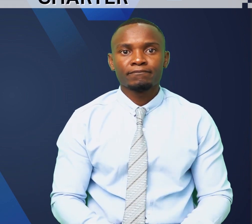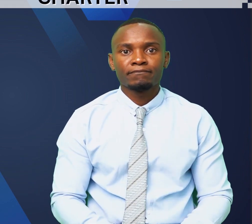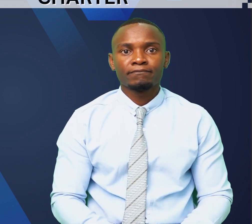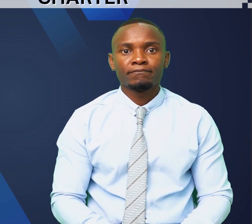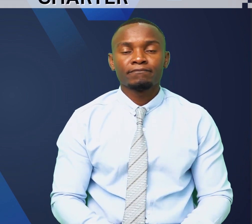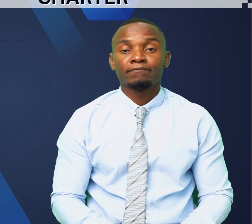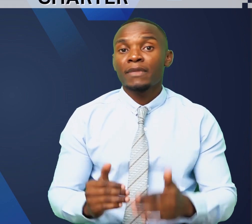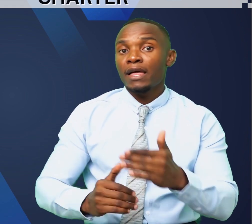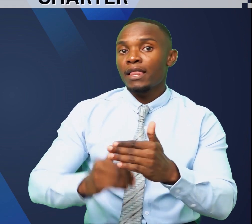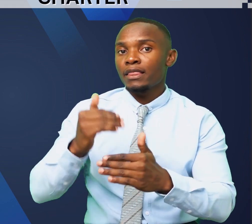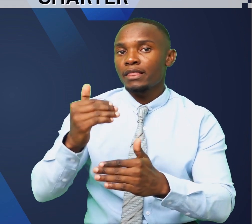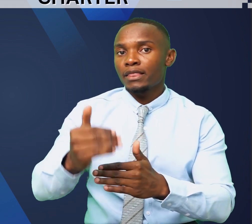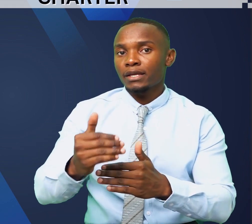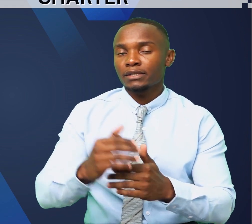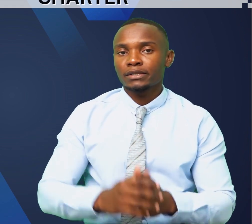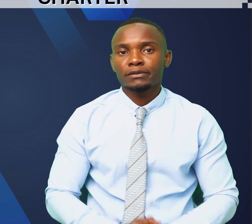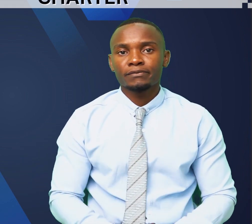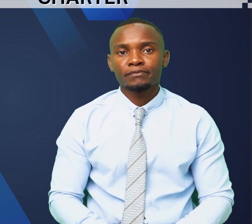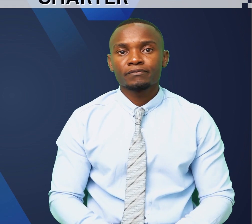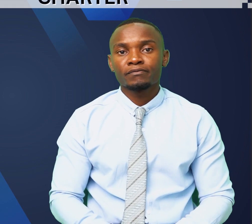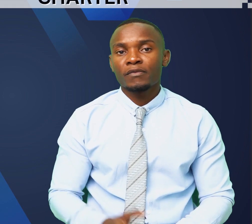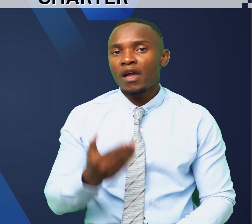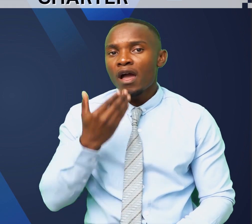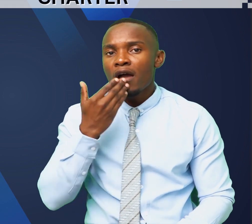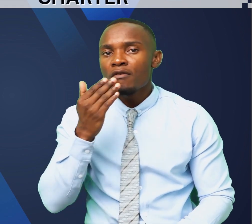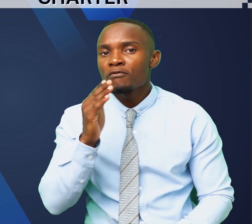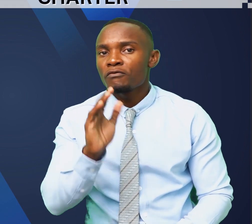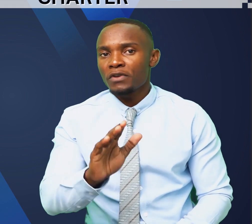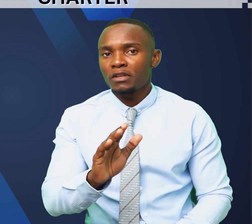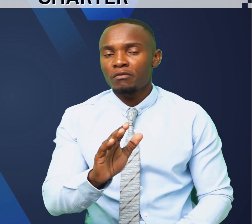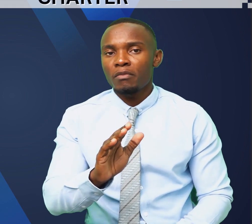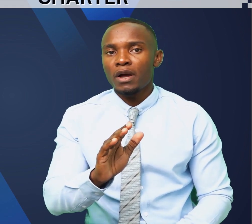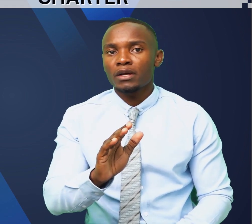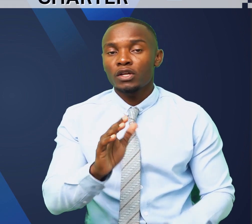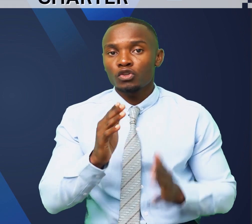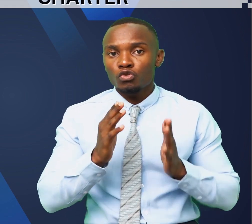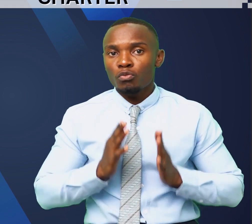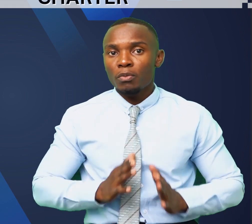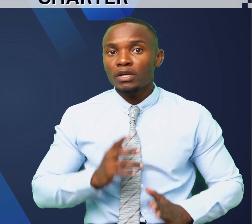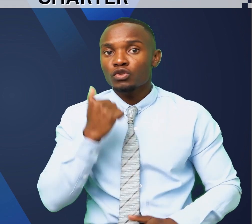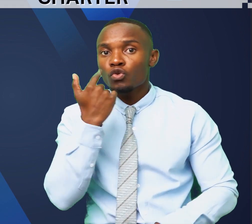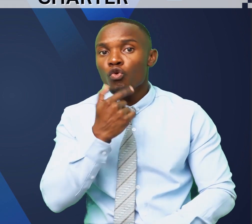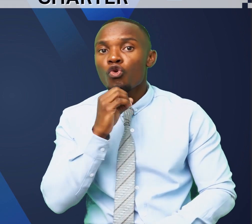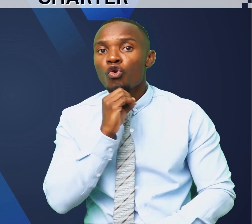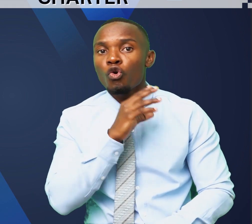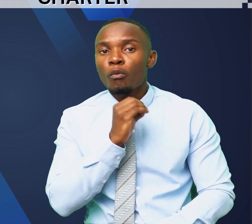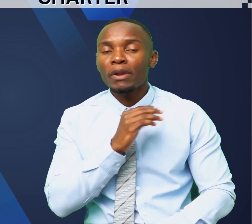Service rendered, give feedback to complainant upon completion of the